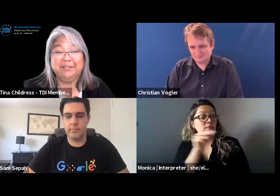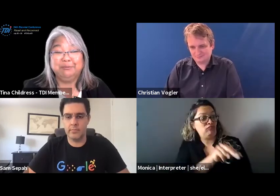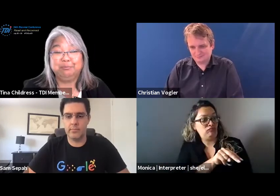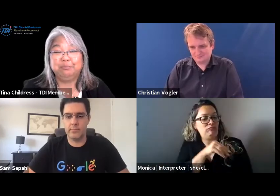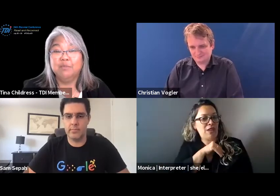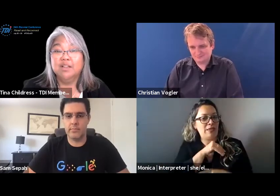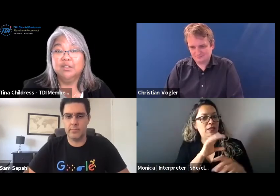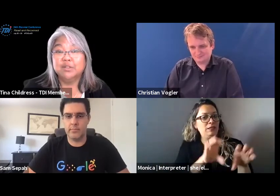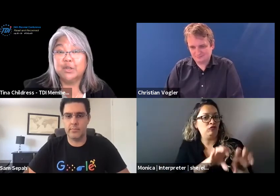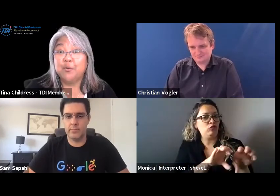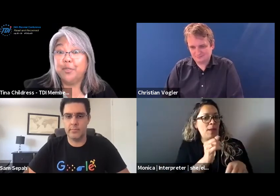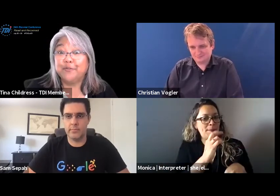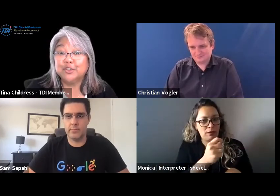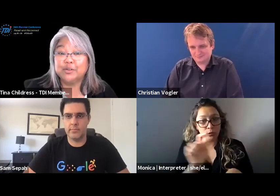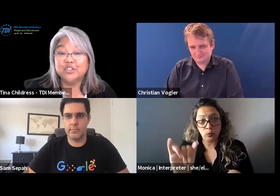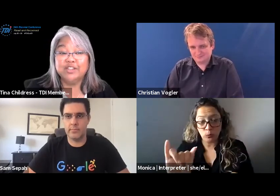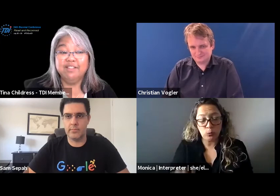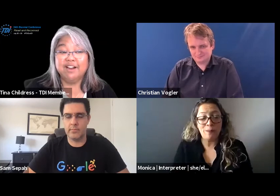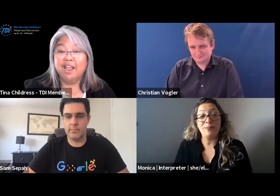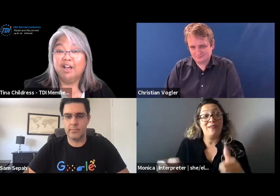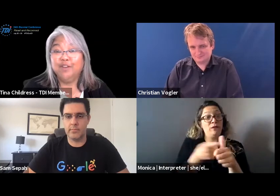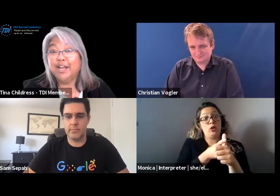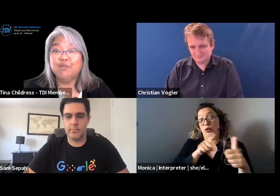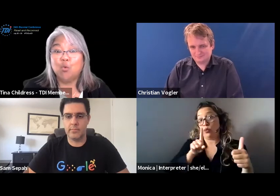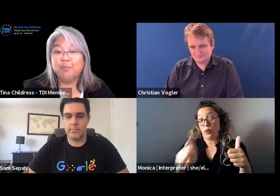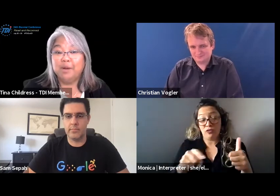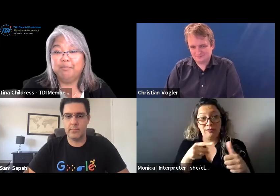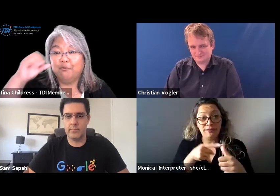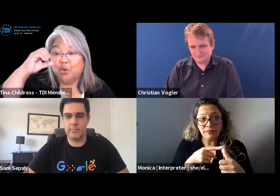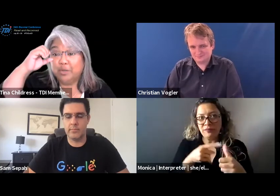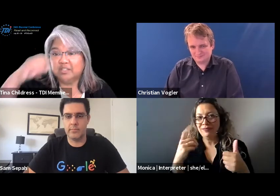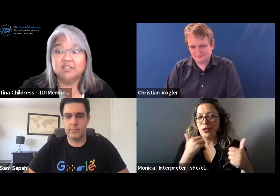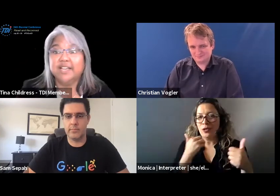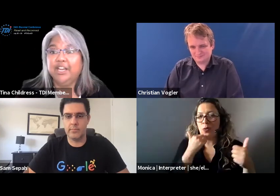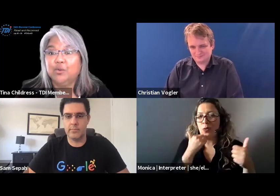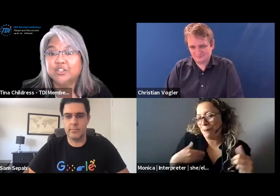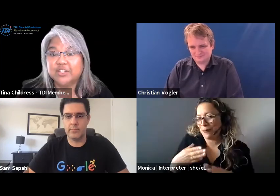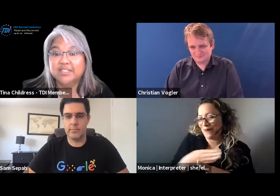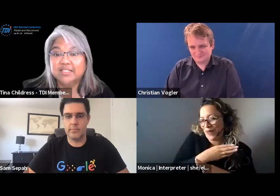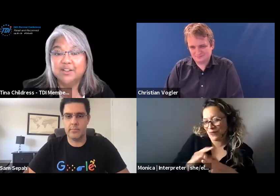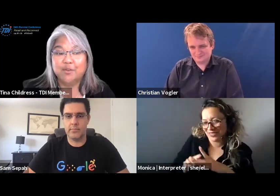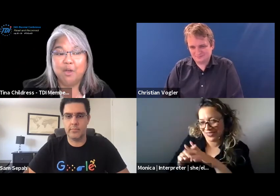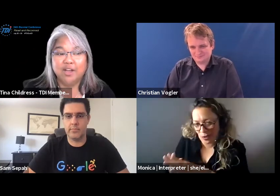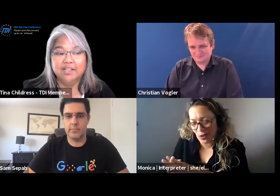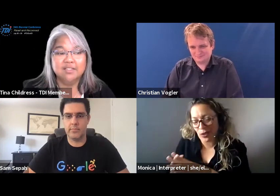begin. So the first question that I have, kind of a warm up before we start taking questions from the